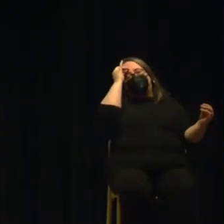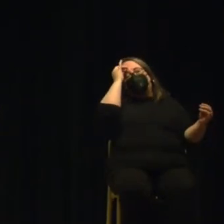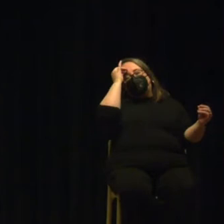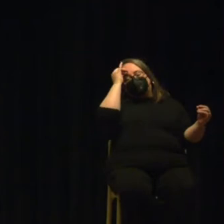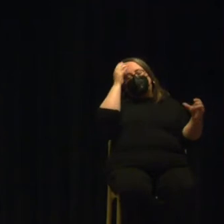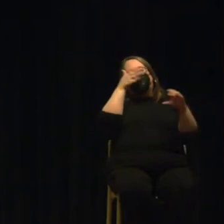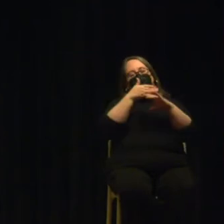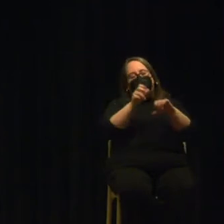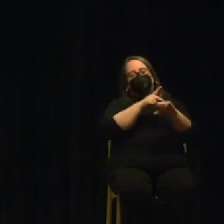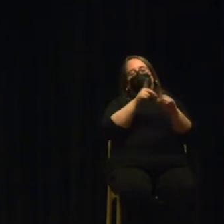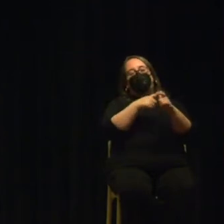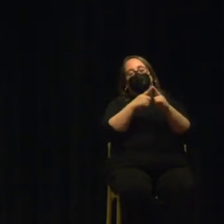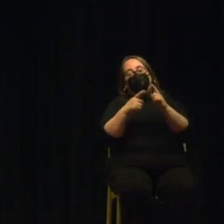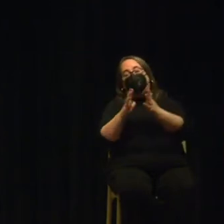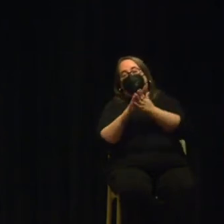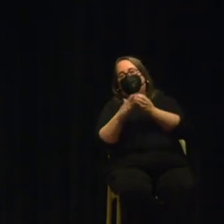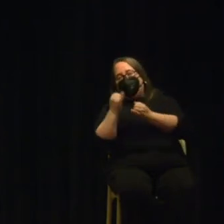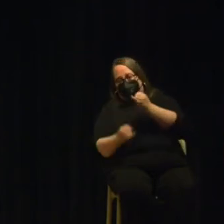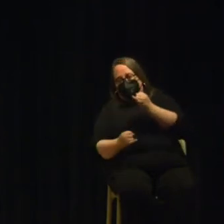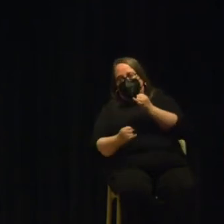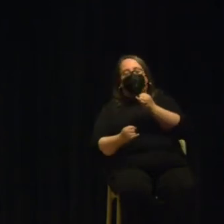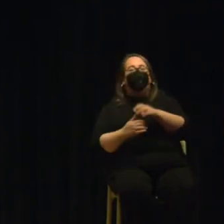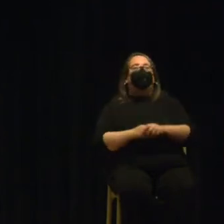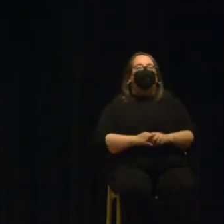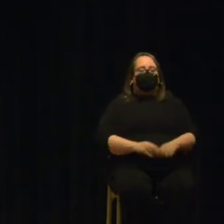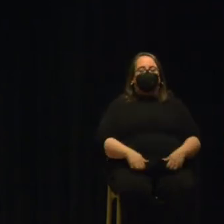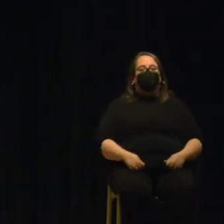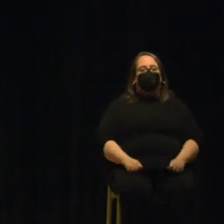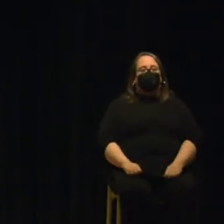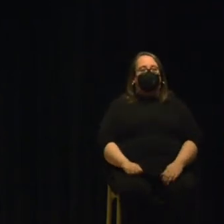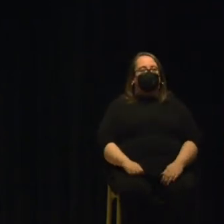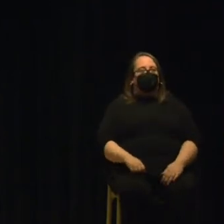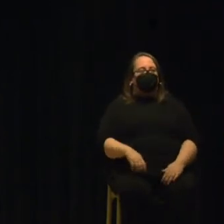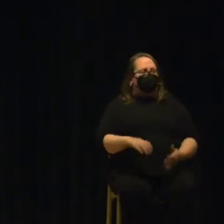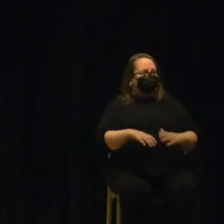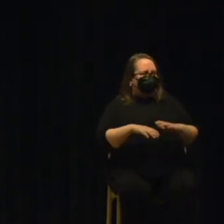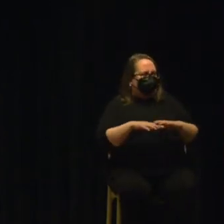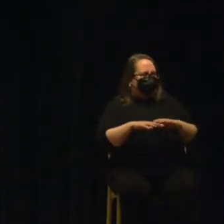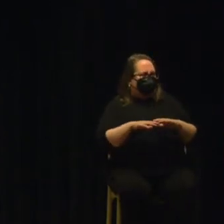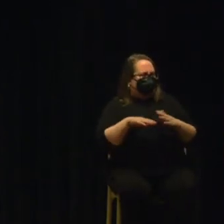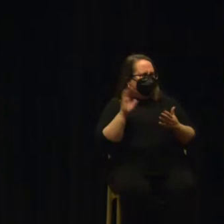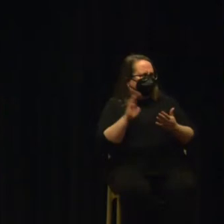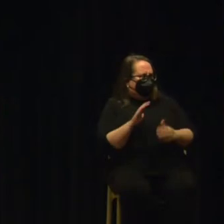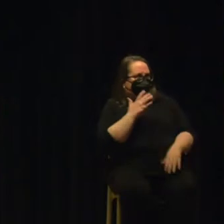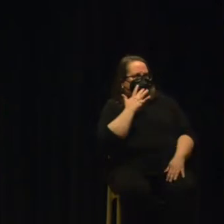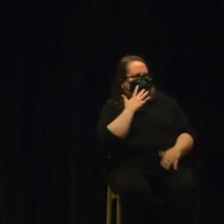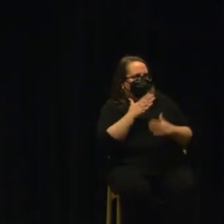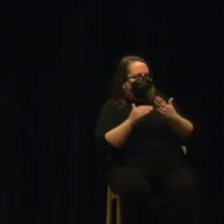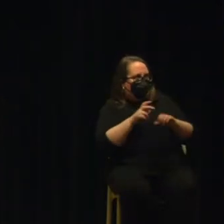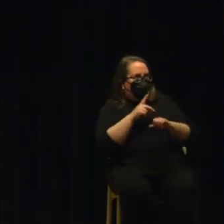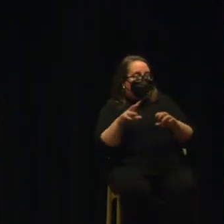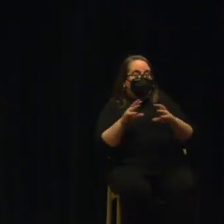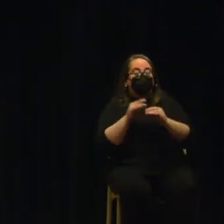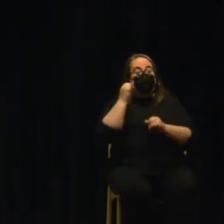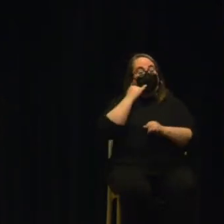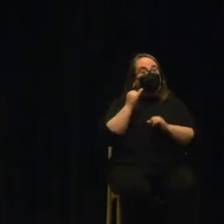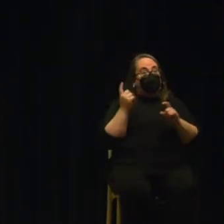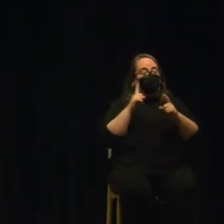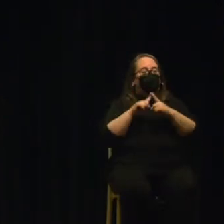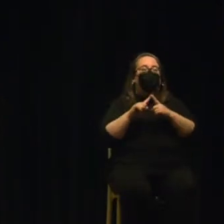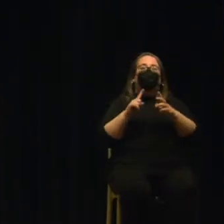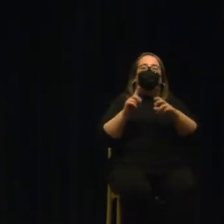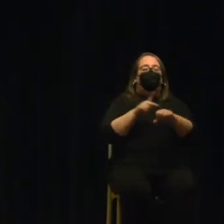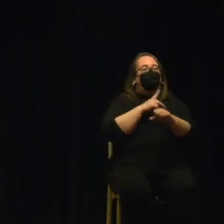all your poems. You know? Yeah, we'll just collaborate at the end. It's like my least favorite part of the poetry community is that have you ever been to a poetry reading?